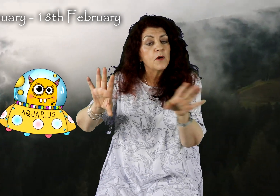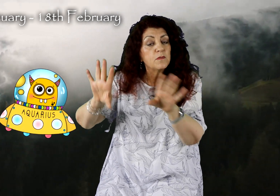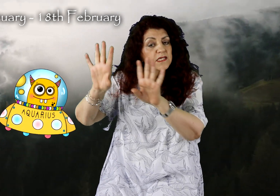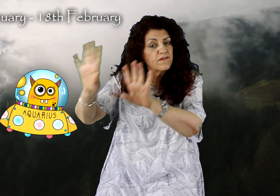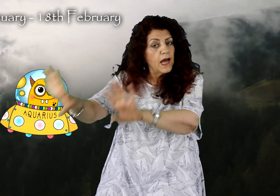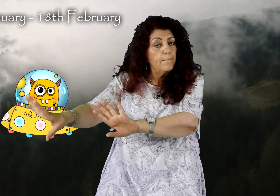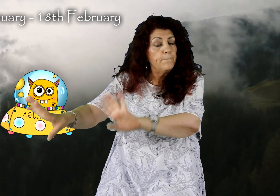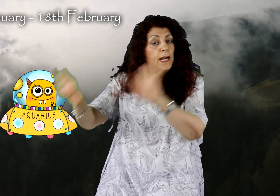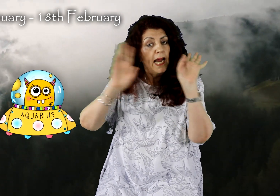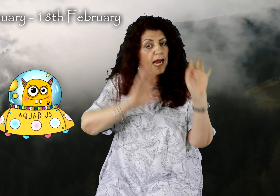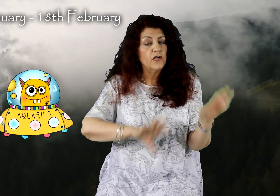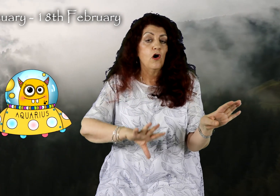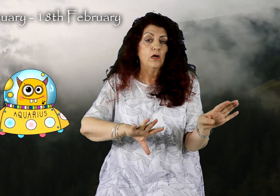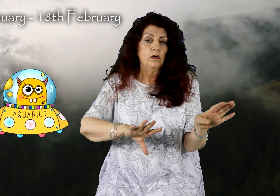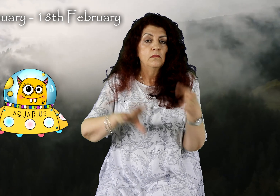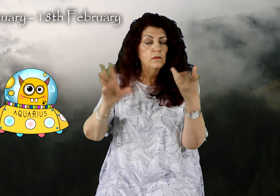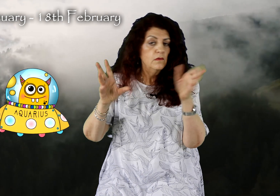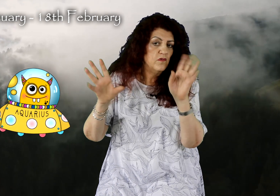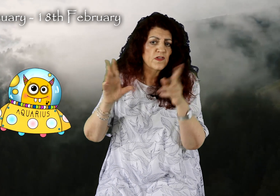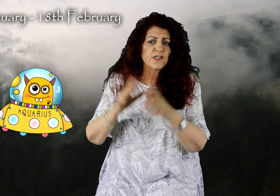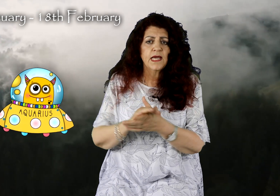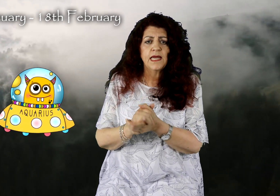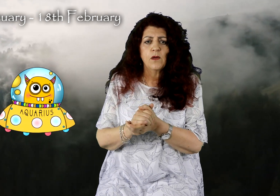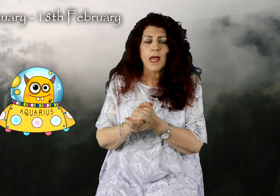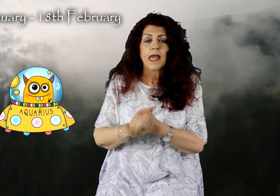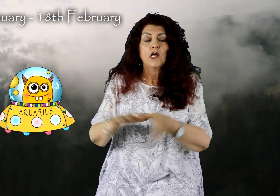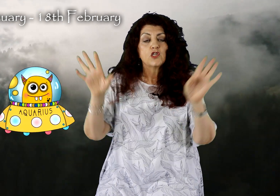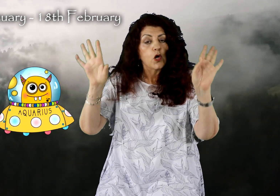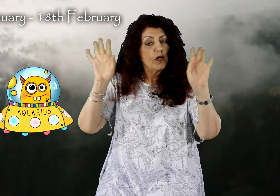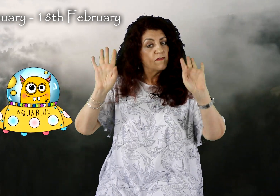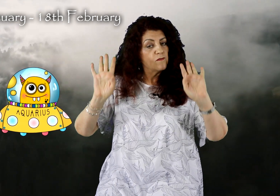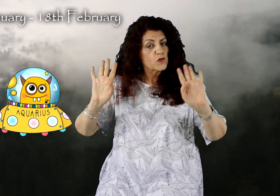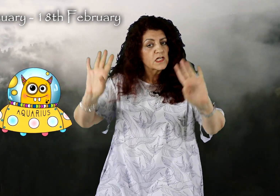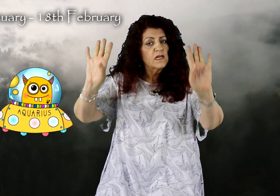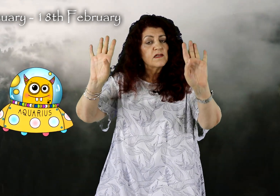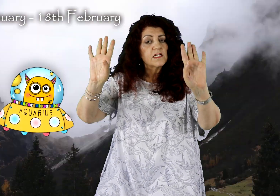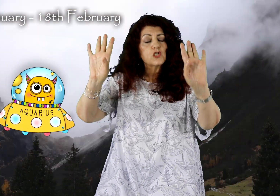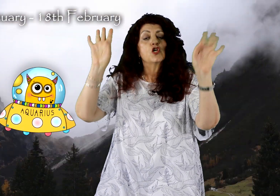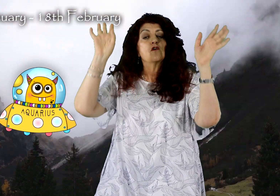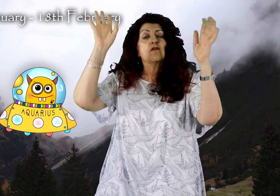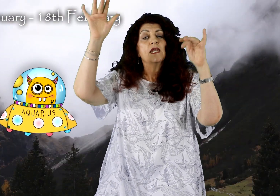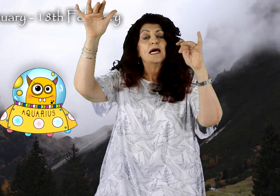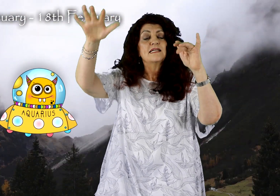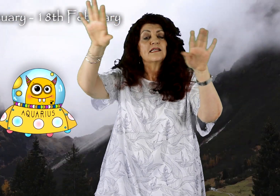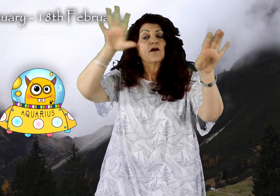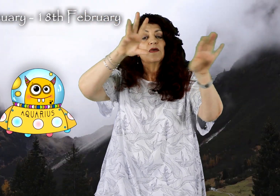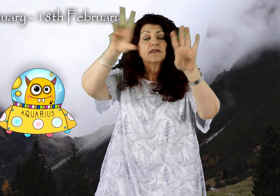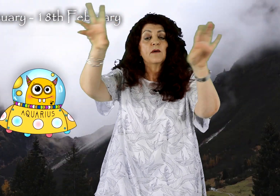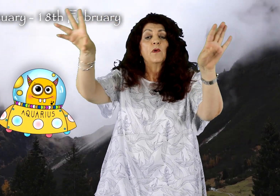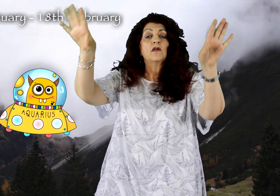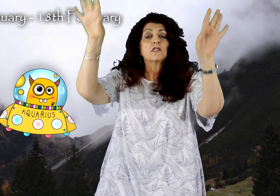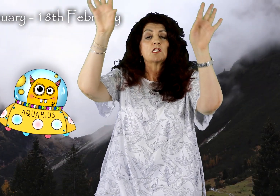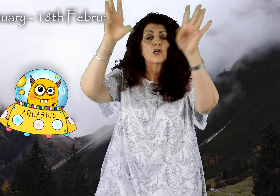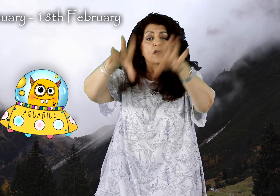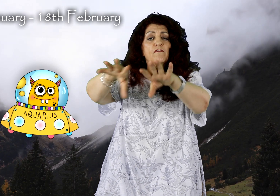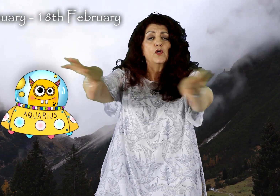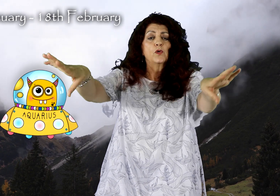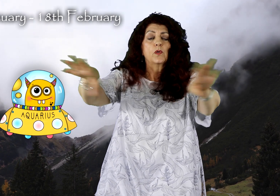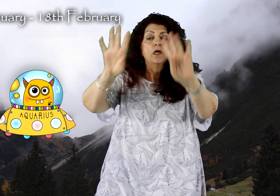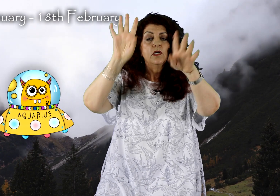moments have come and gone, for this year anyway. So even if you're still in the ditch, know that the light is out there somewhere and it's looking for you.